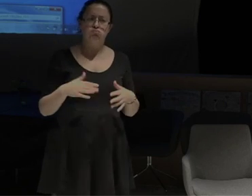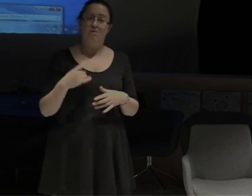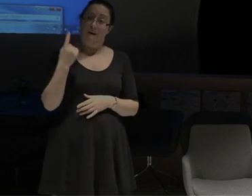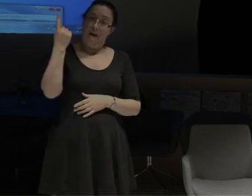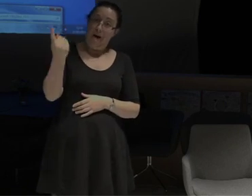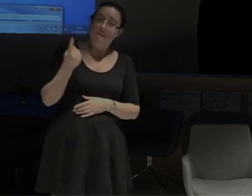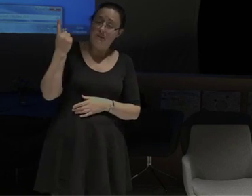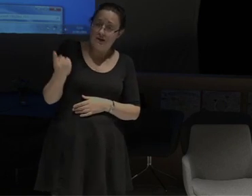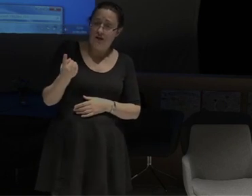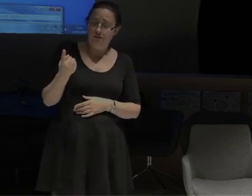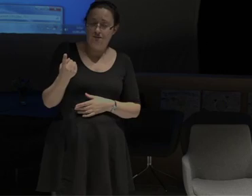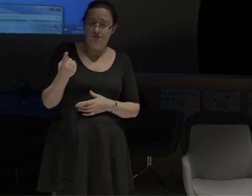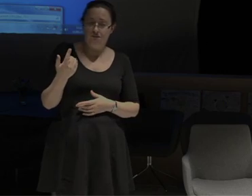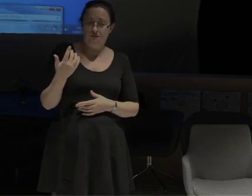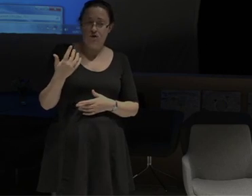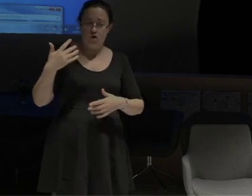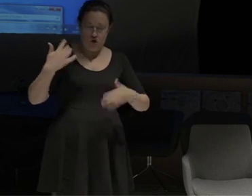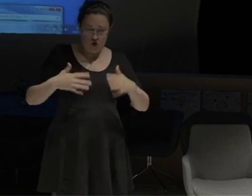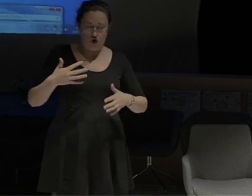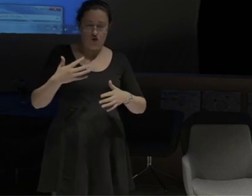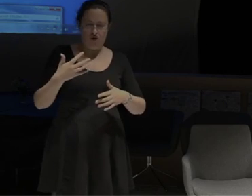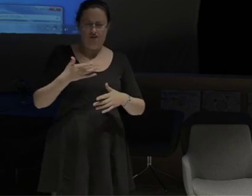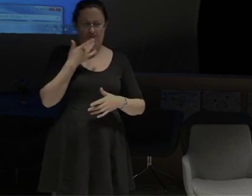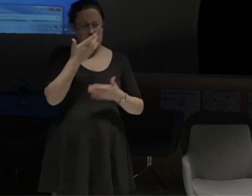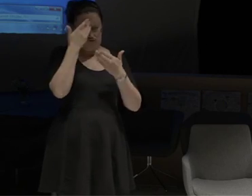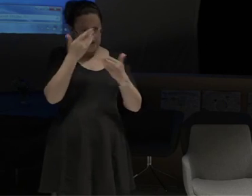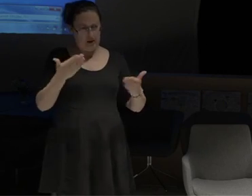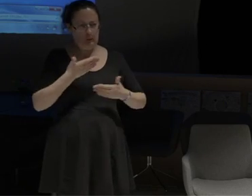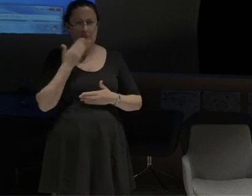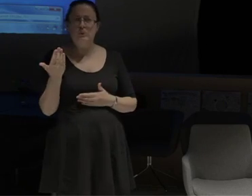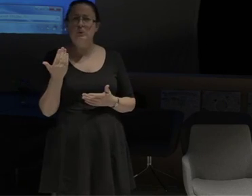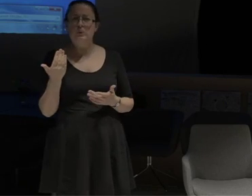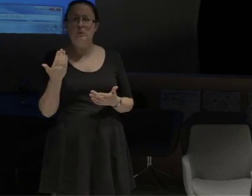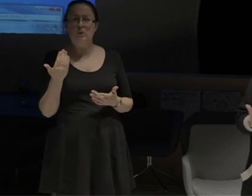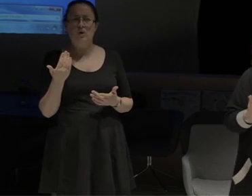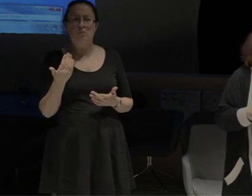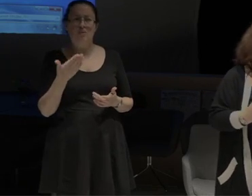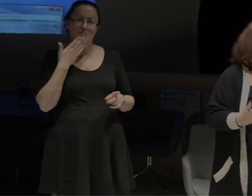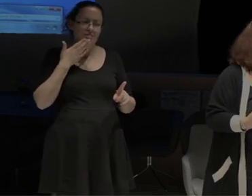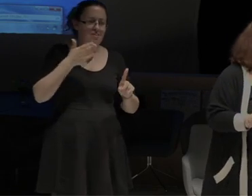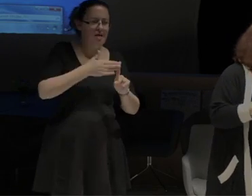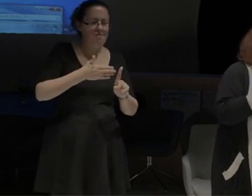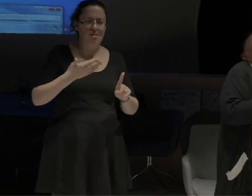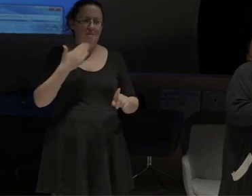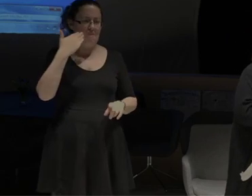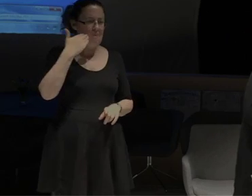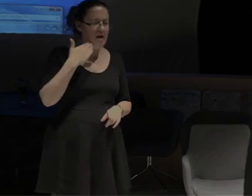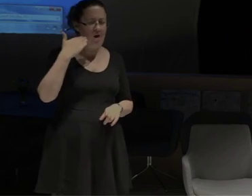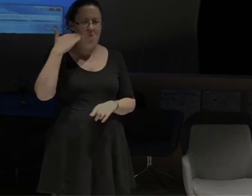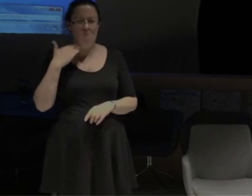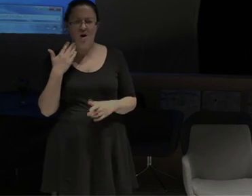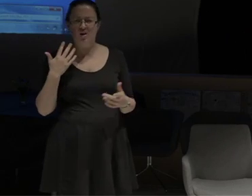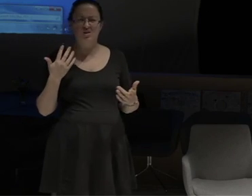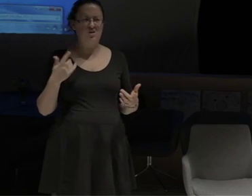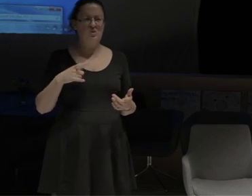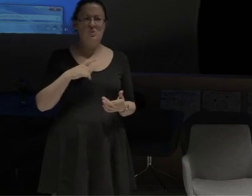himself was suffering and hurt and felt disrespected by the fact that we still use those labels, black and white, and talk about